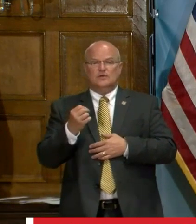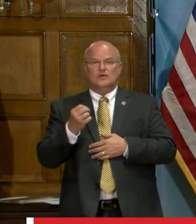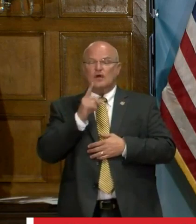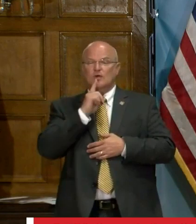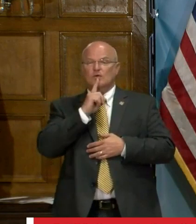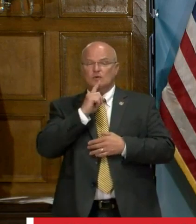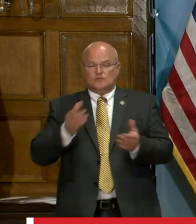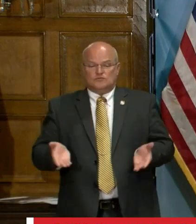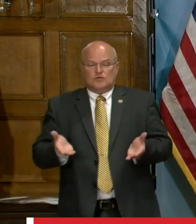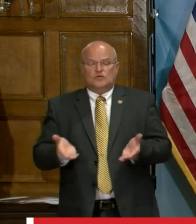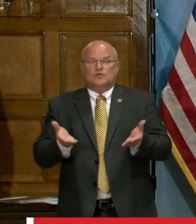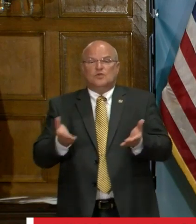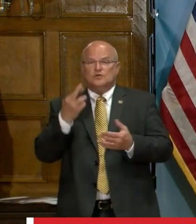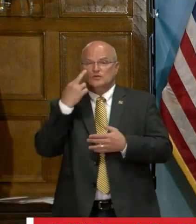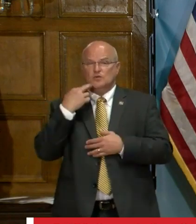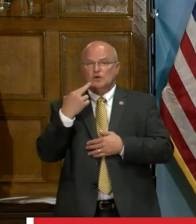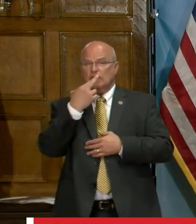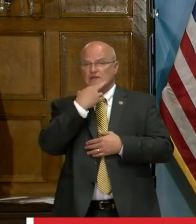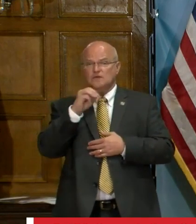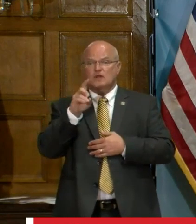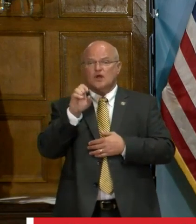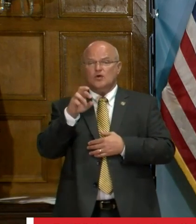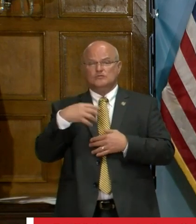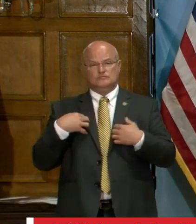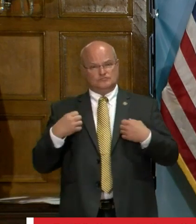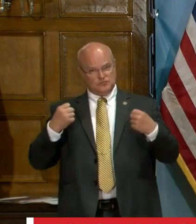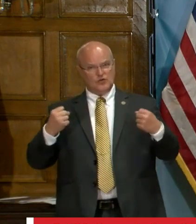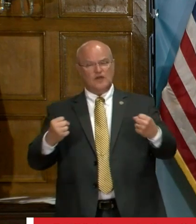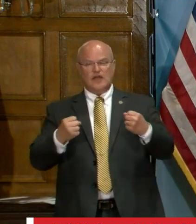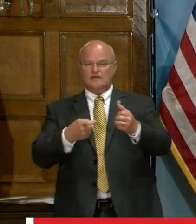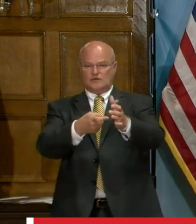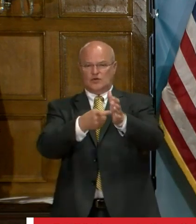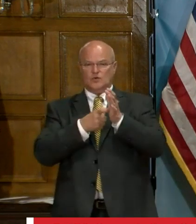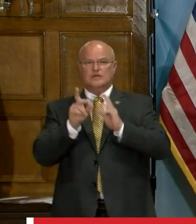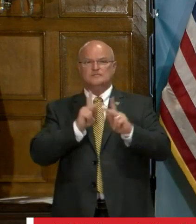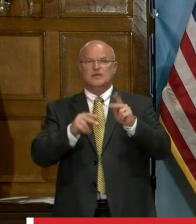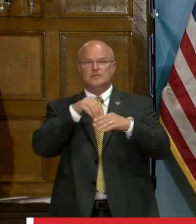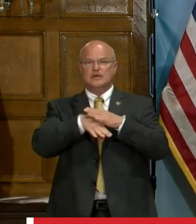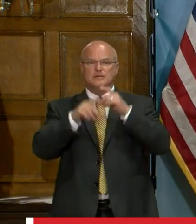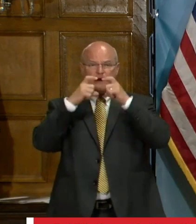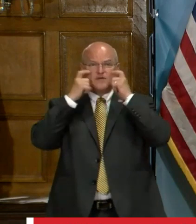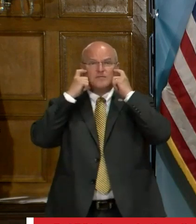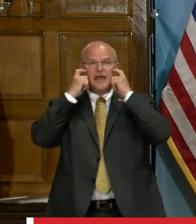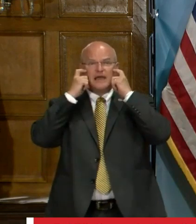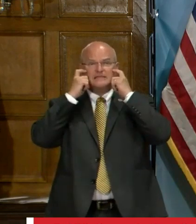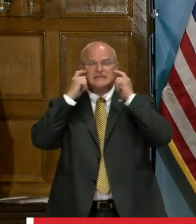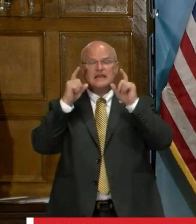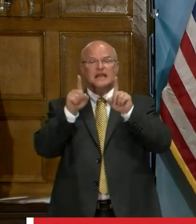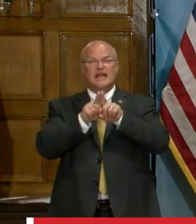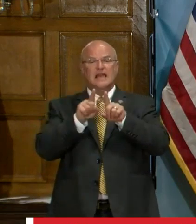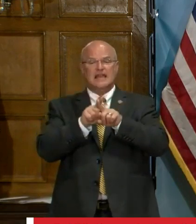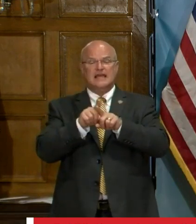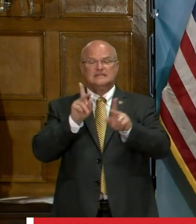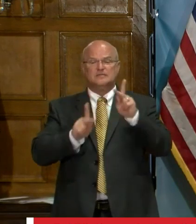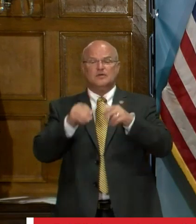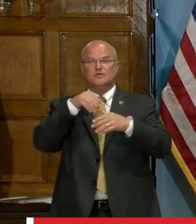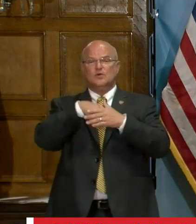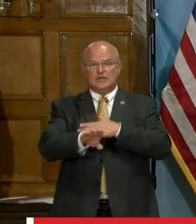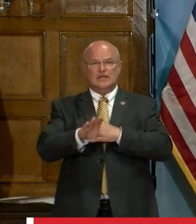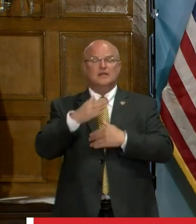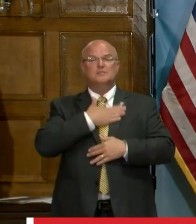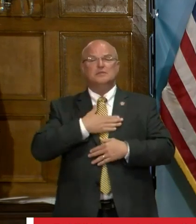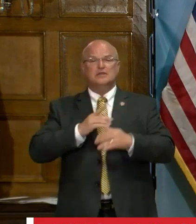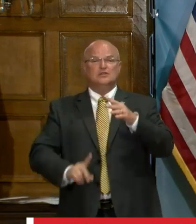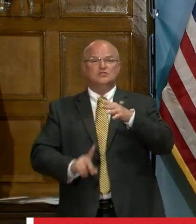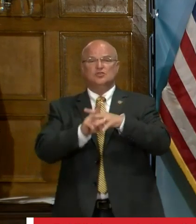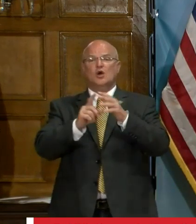I really would encourage restaurant owners to be brave and just request folks that come in to wear a mask. And as a patron of a restaurant, please show up